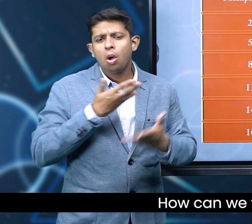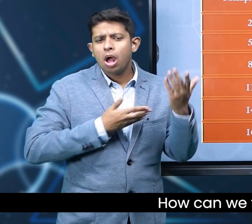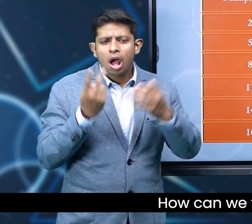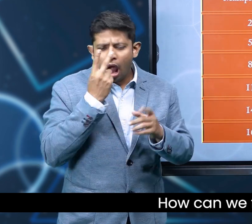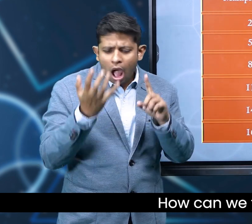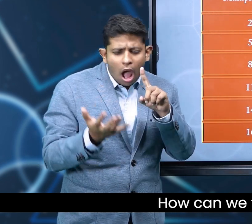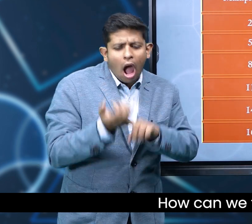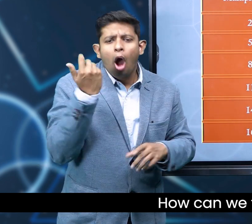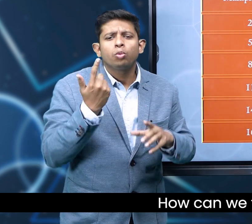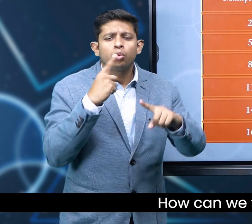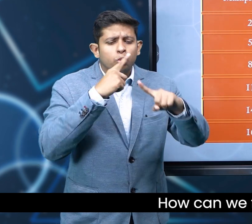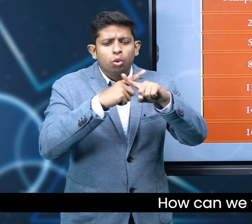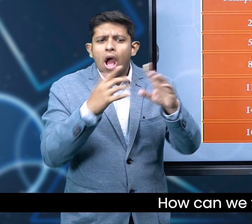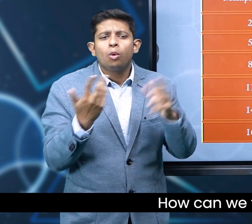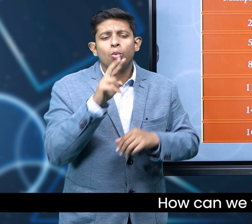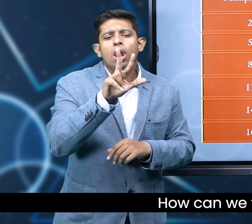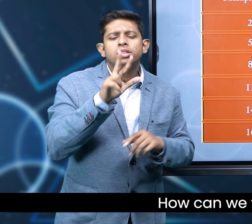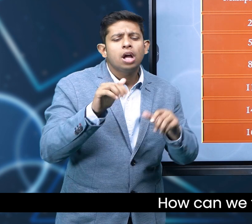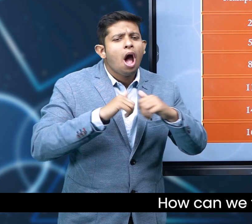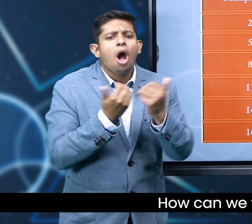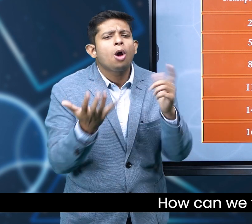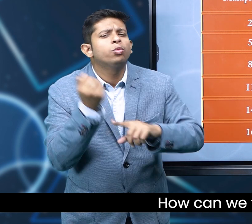How can we find multiples of 28?